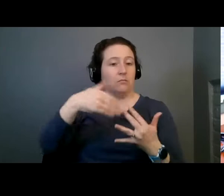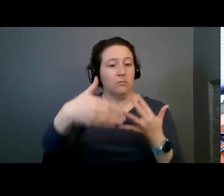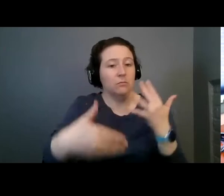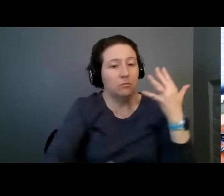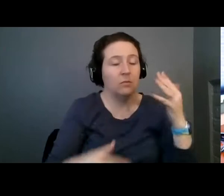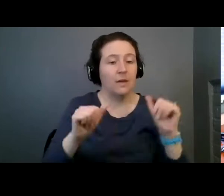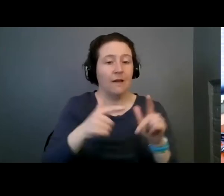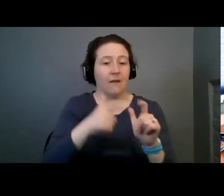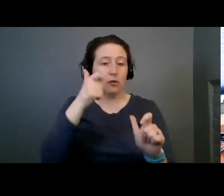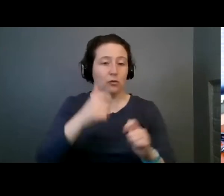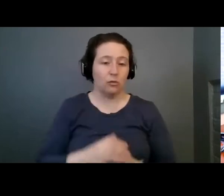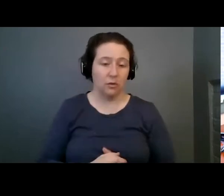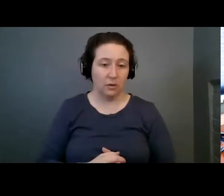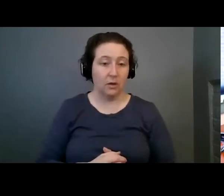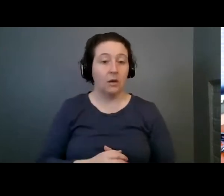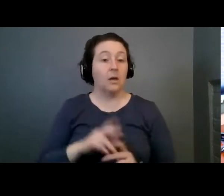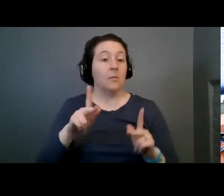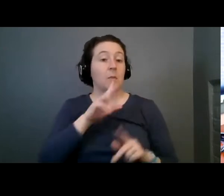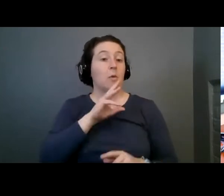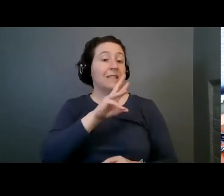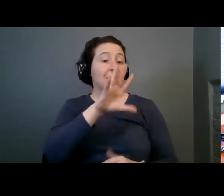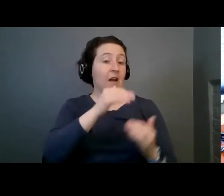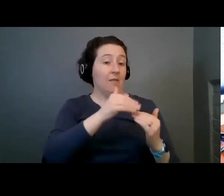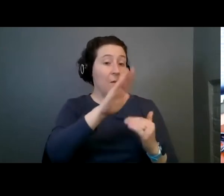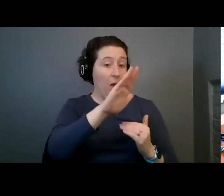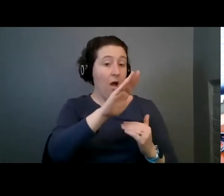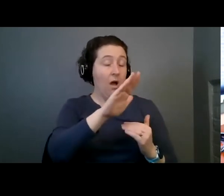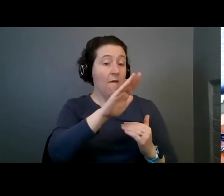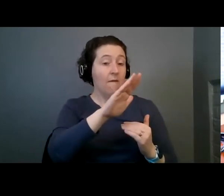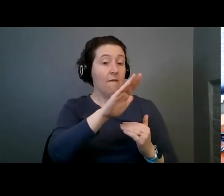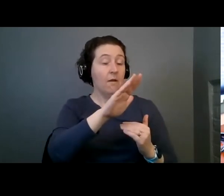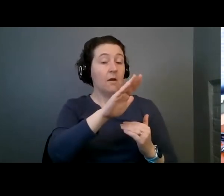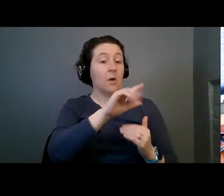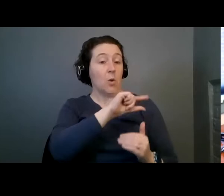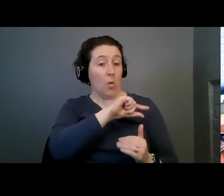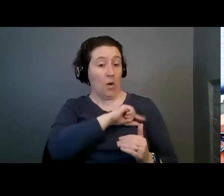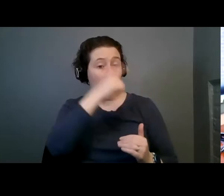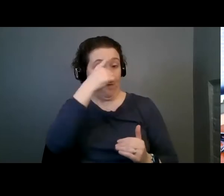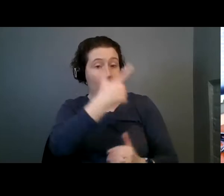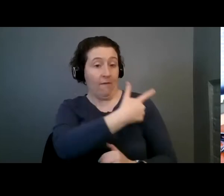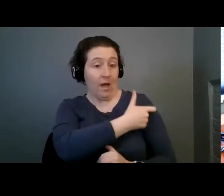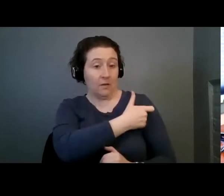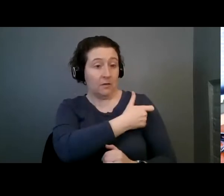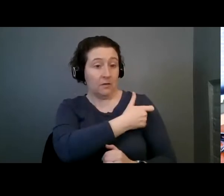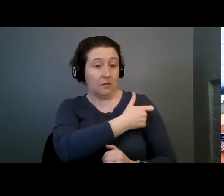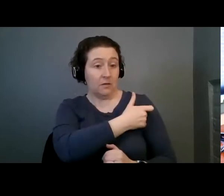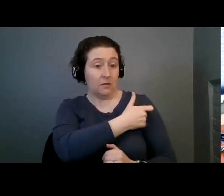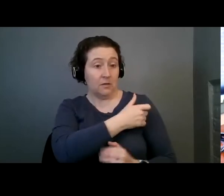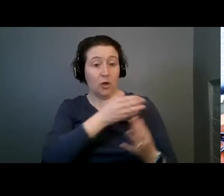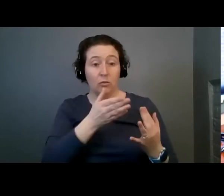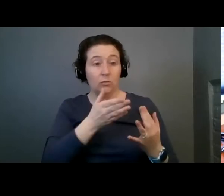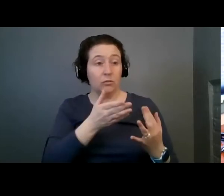quickly. People in the 65 and older priority population are eligible for vaccine throughout phase